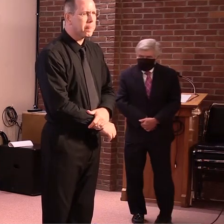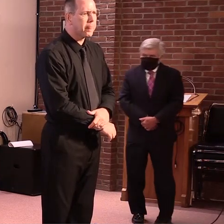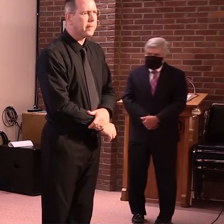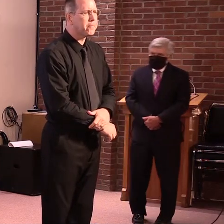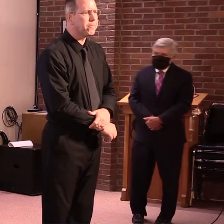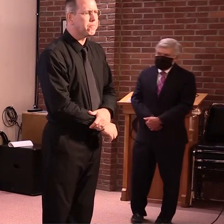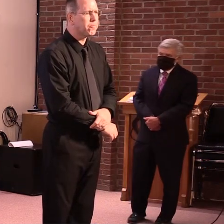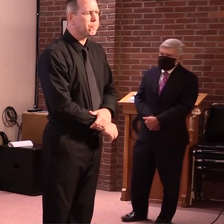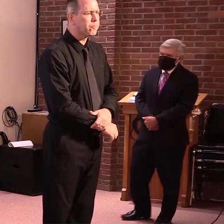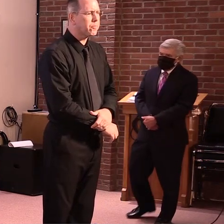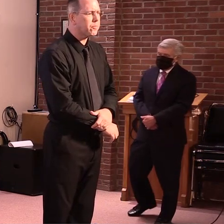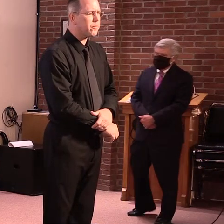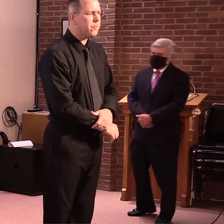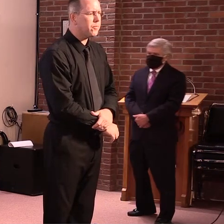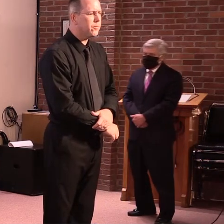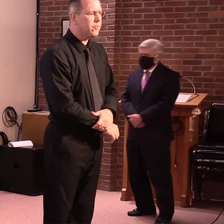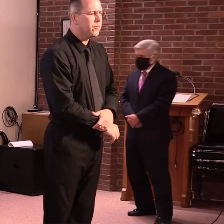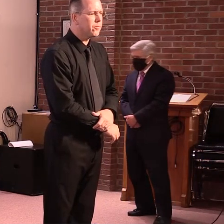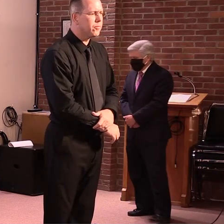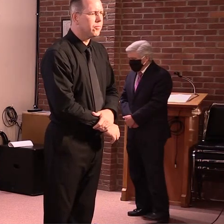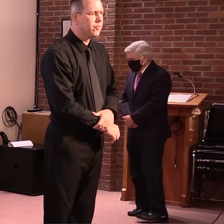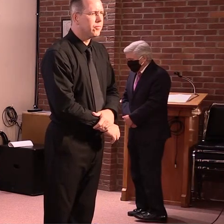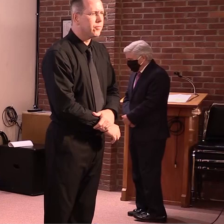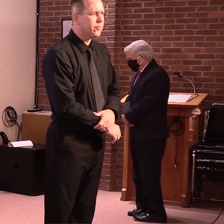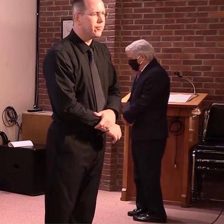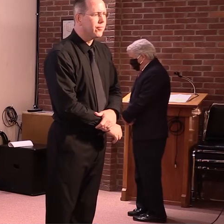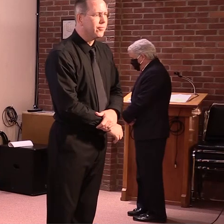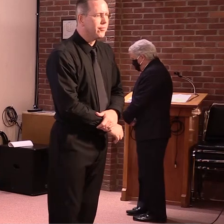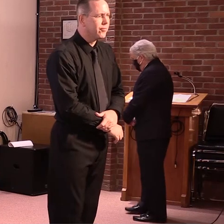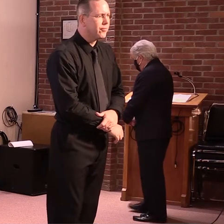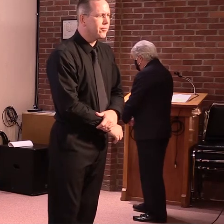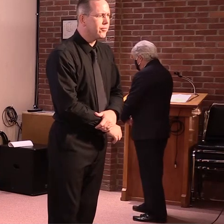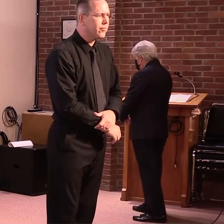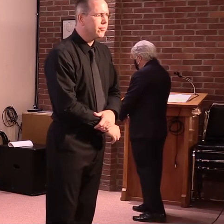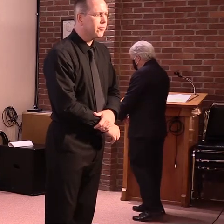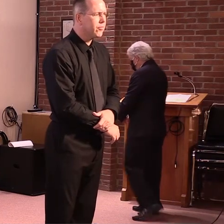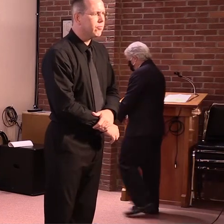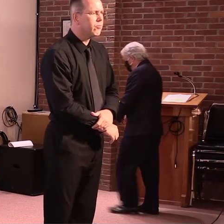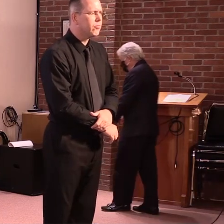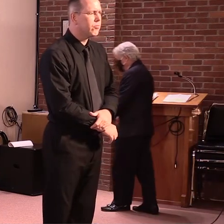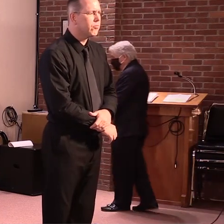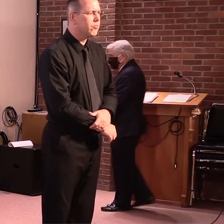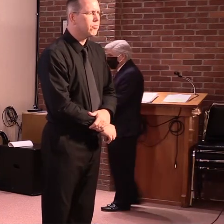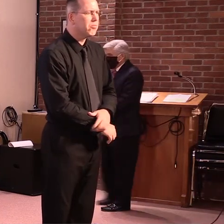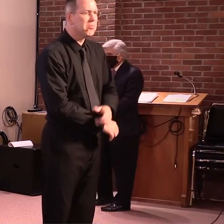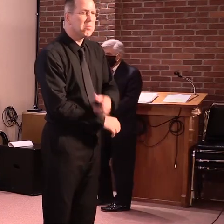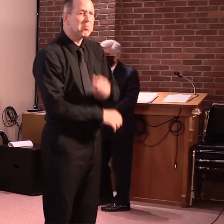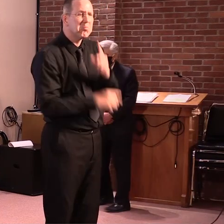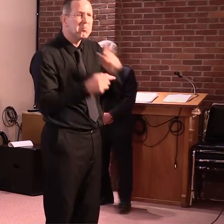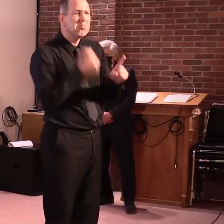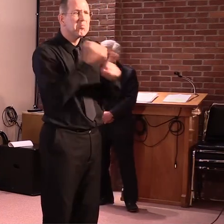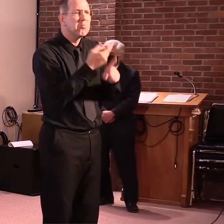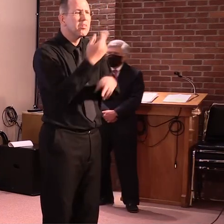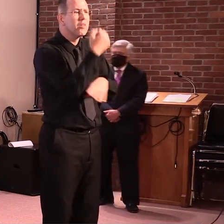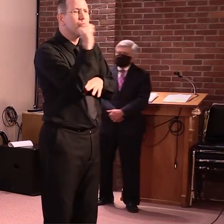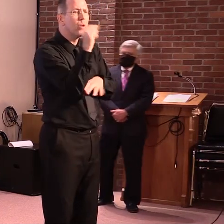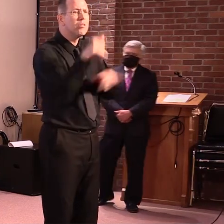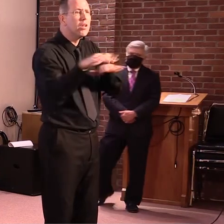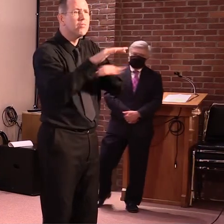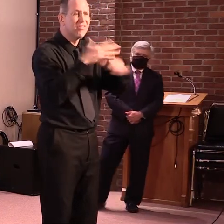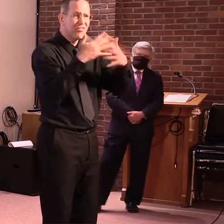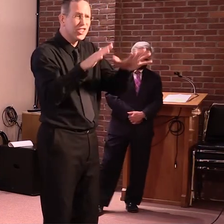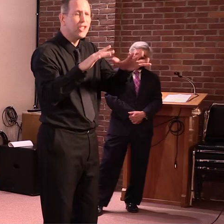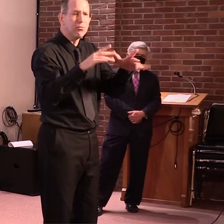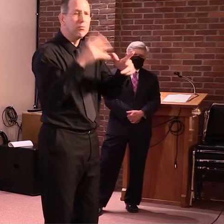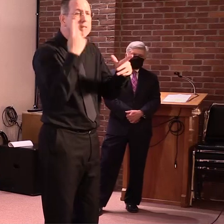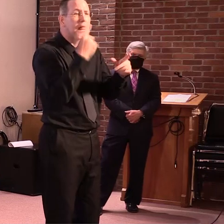taking and contact tracing? And if so, what has been the response? Again, give me the questions again.